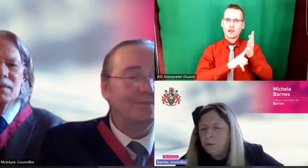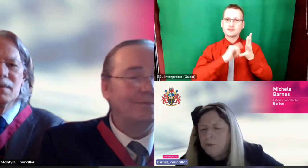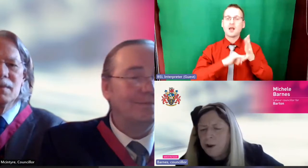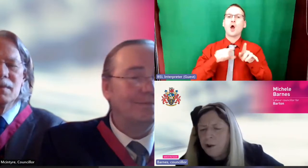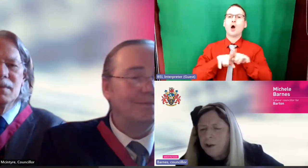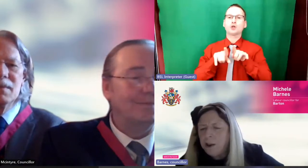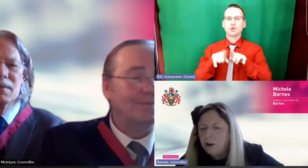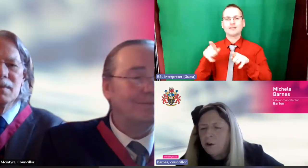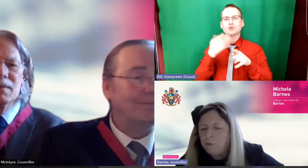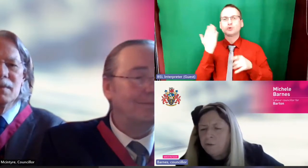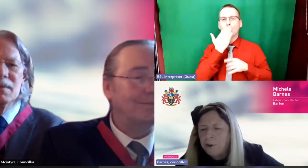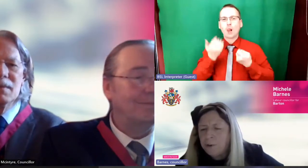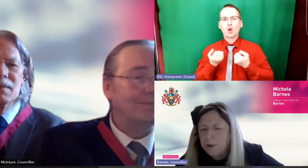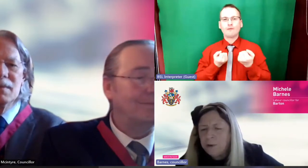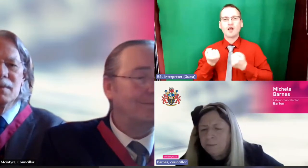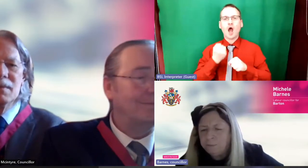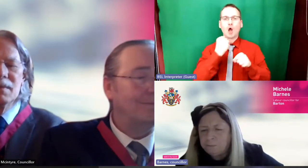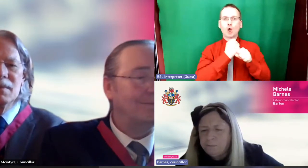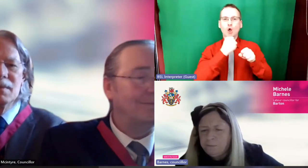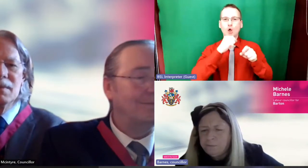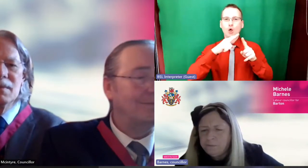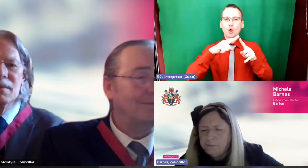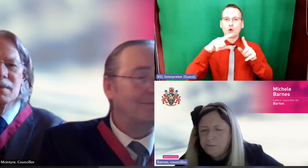school governor at Godfrey Ehrman.